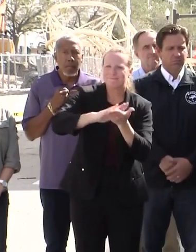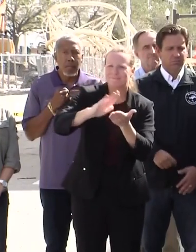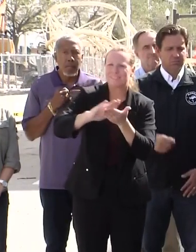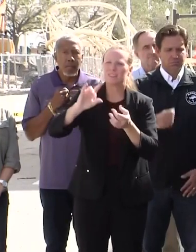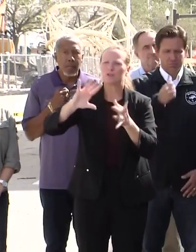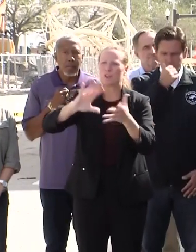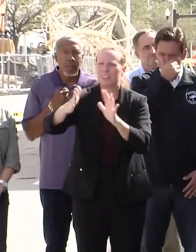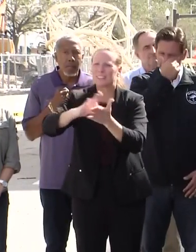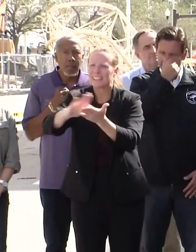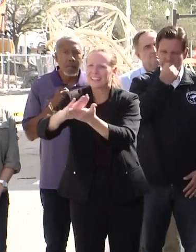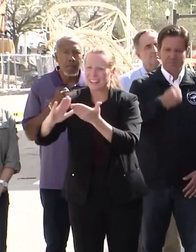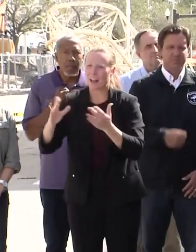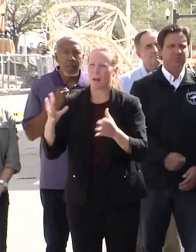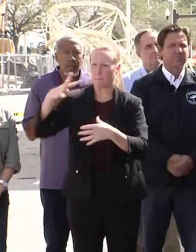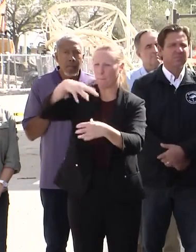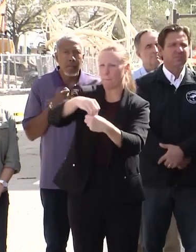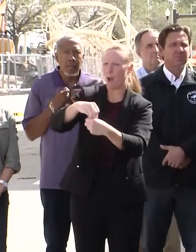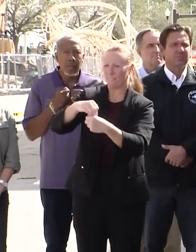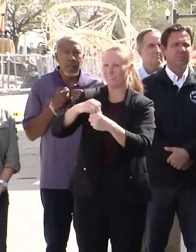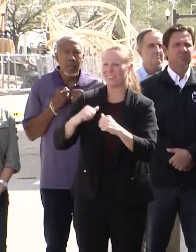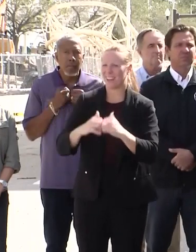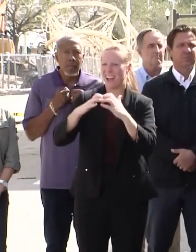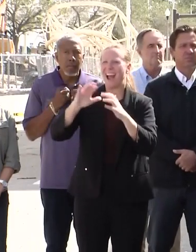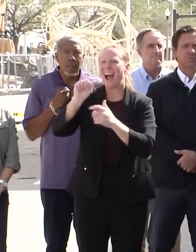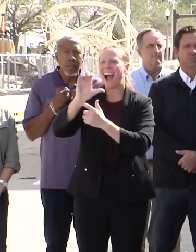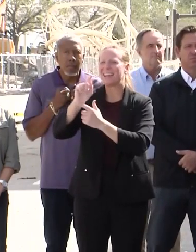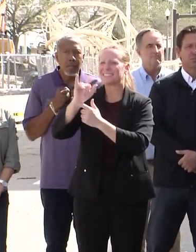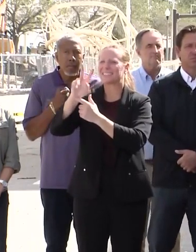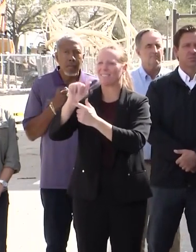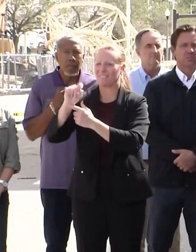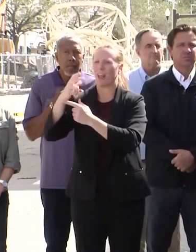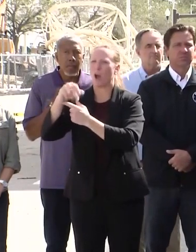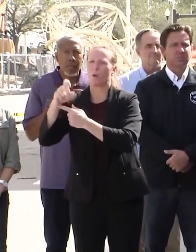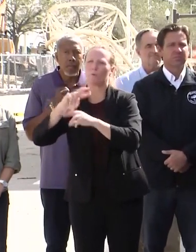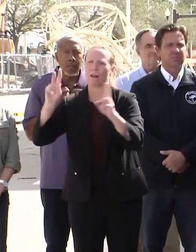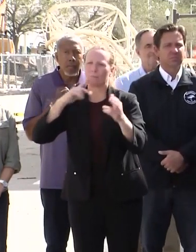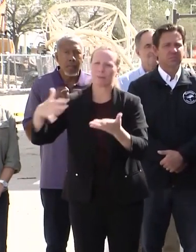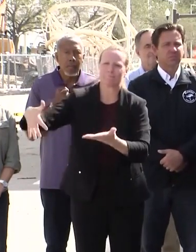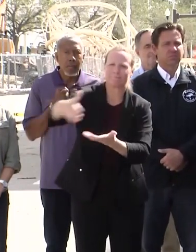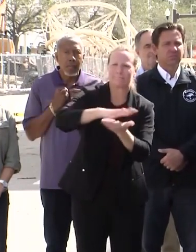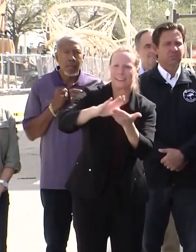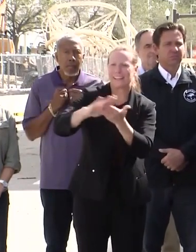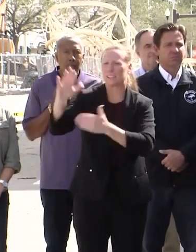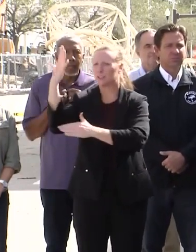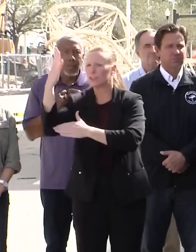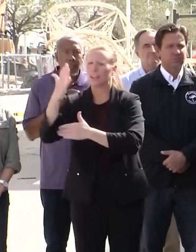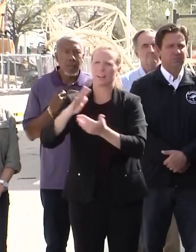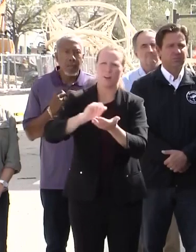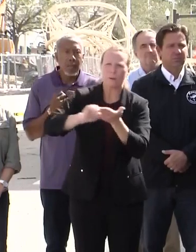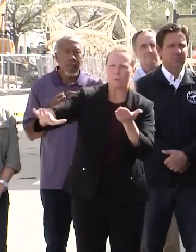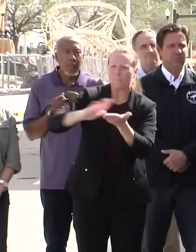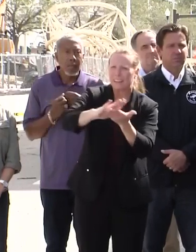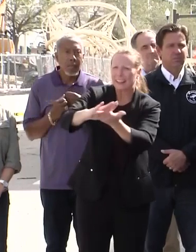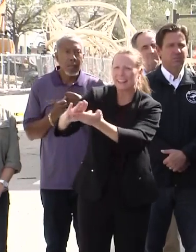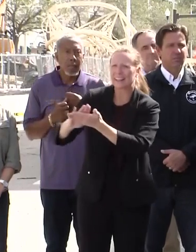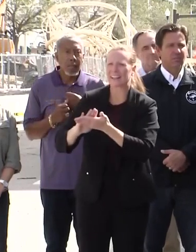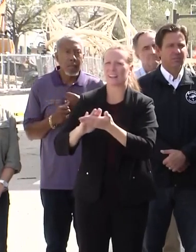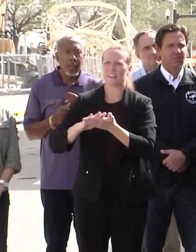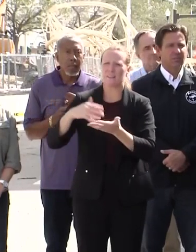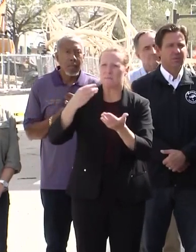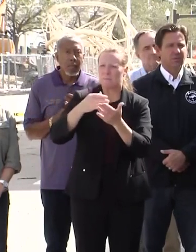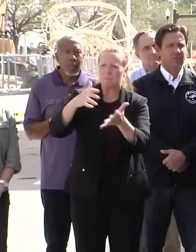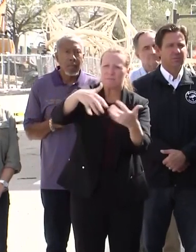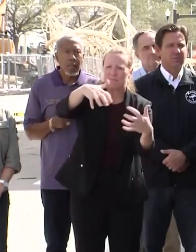Hope to make sure that we're ready to do debris removal, tree removal, mucking and gutting, and mold remediation. We have all